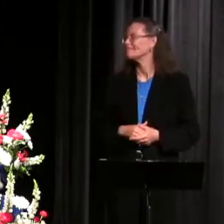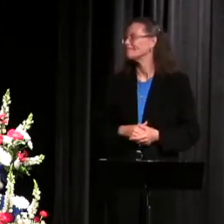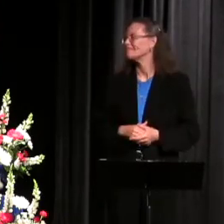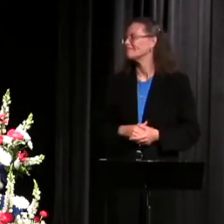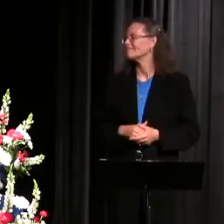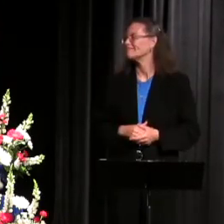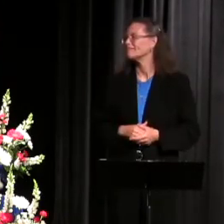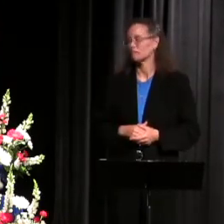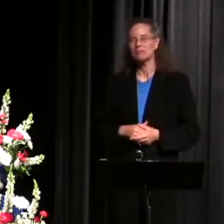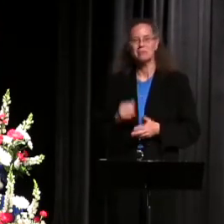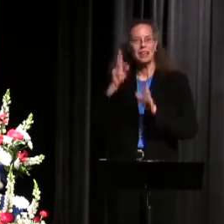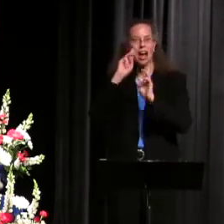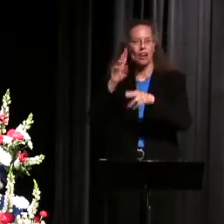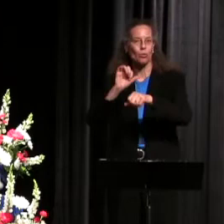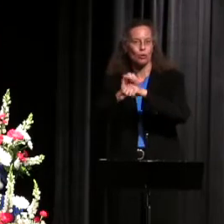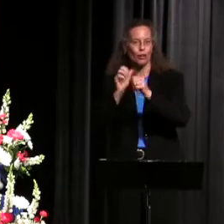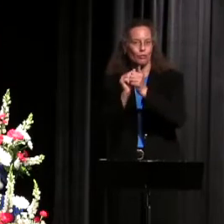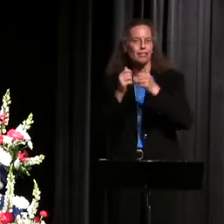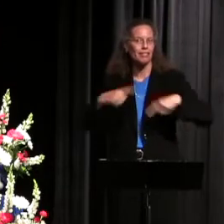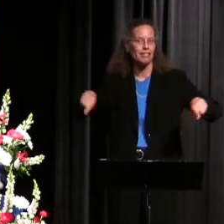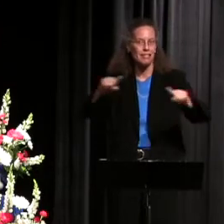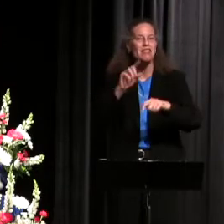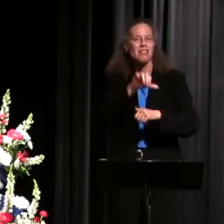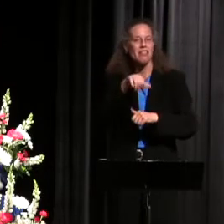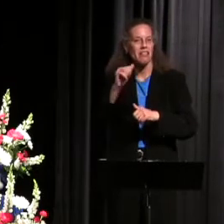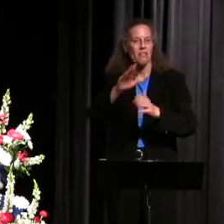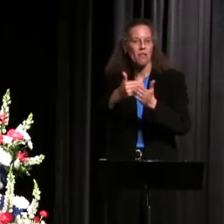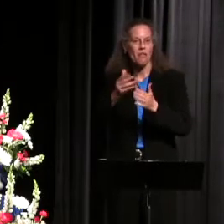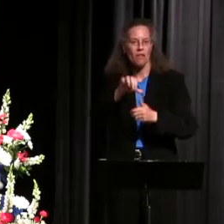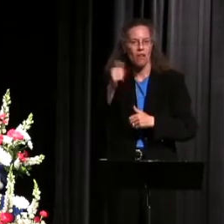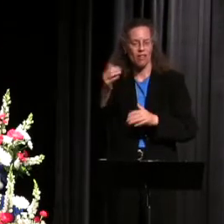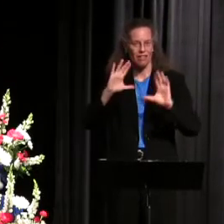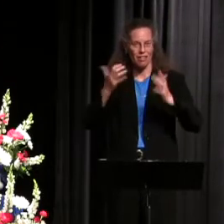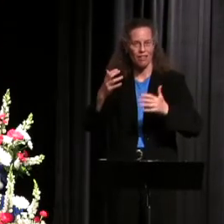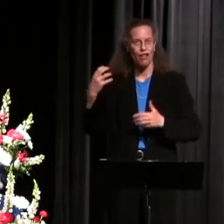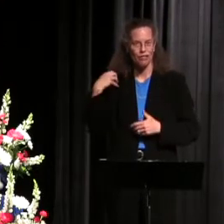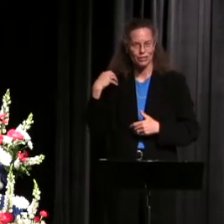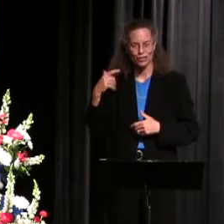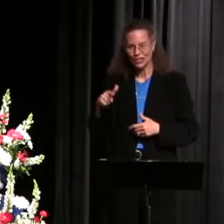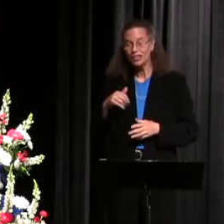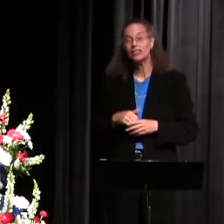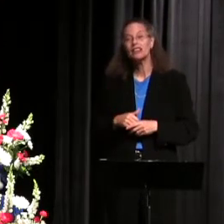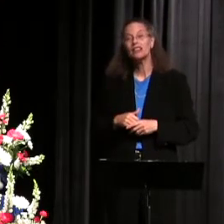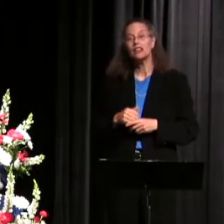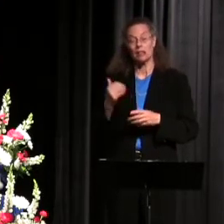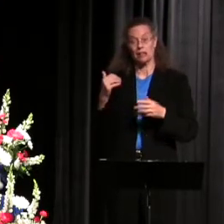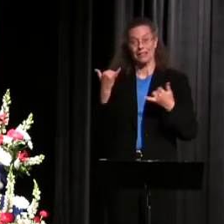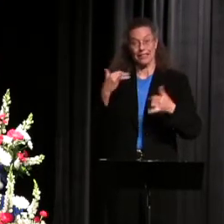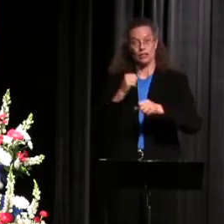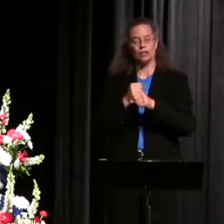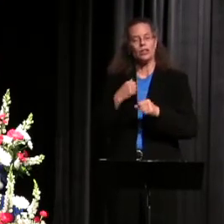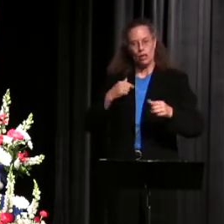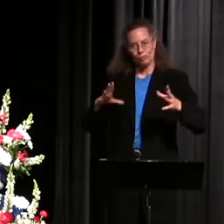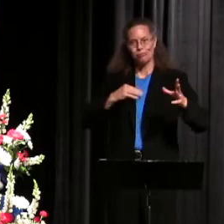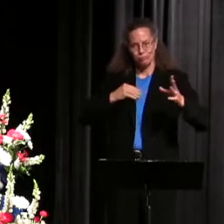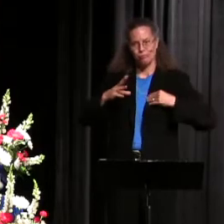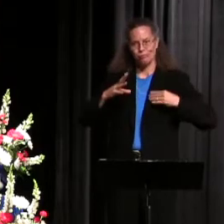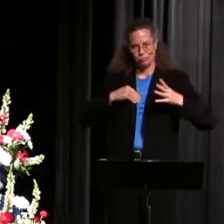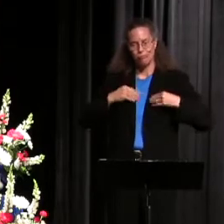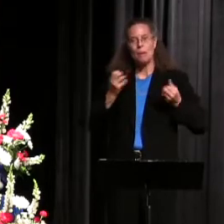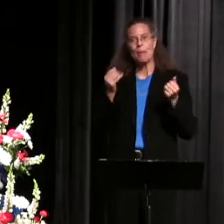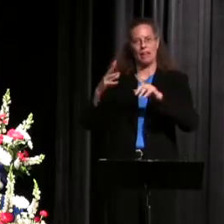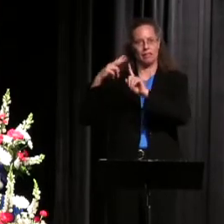It has been an honor working with the other class officers this year, and as a group, we have taken on many tasks. Among